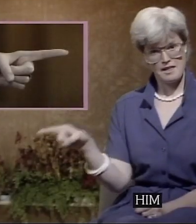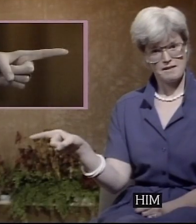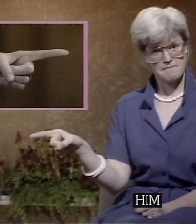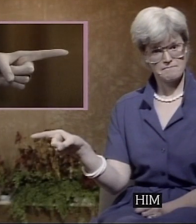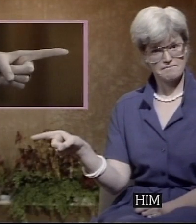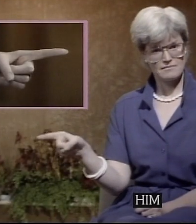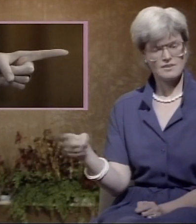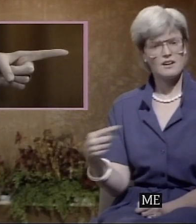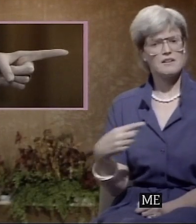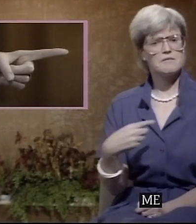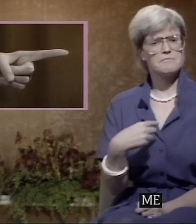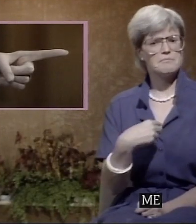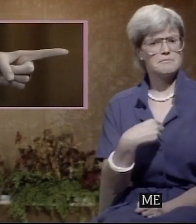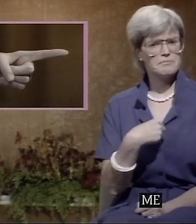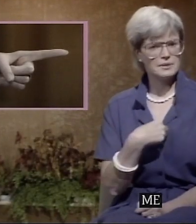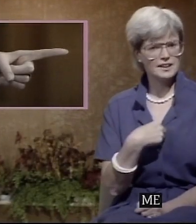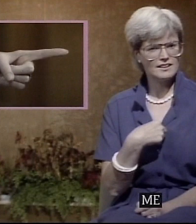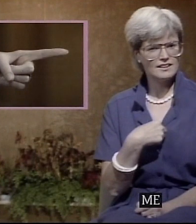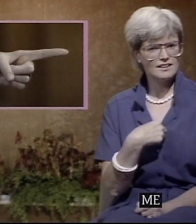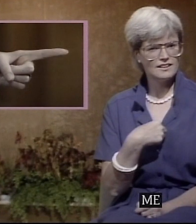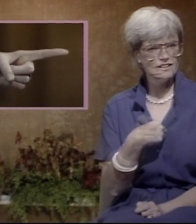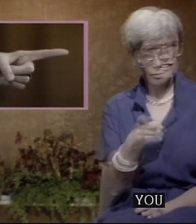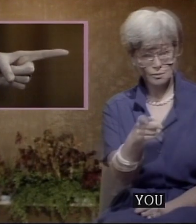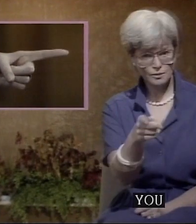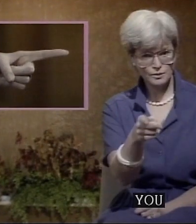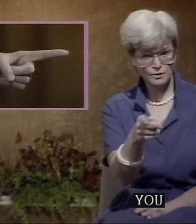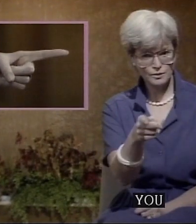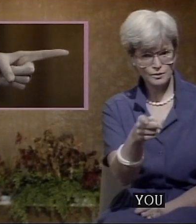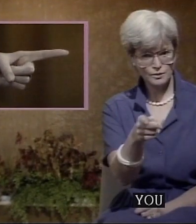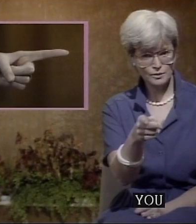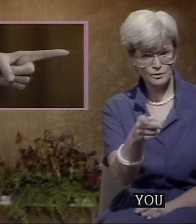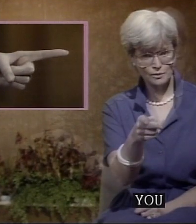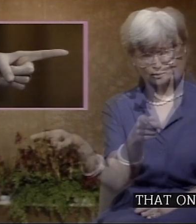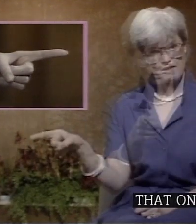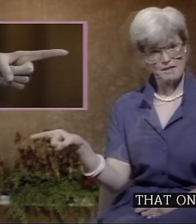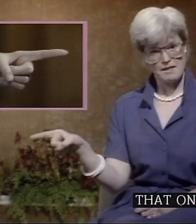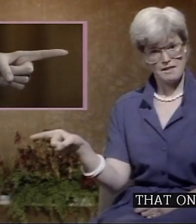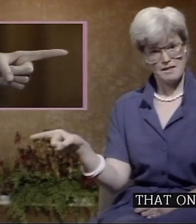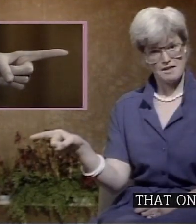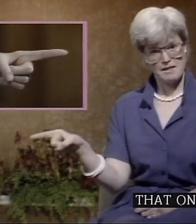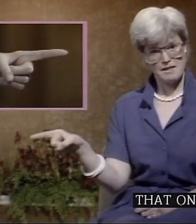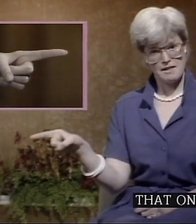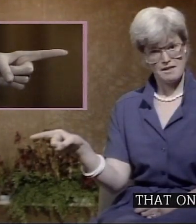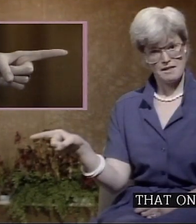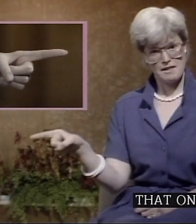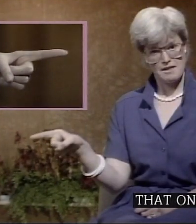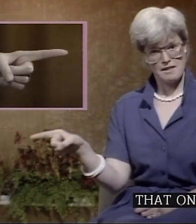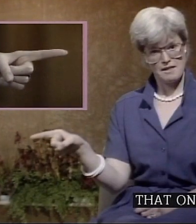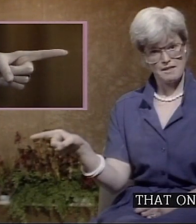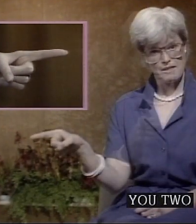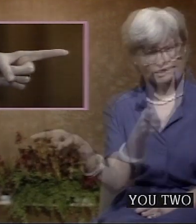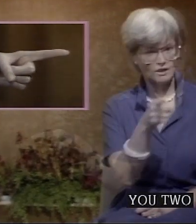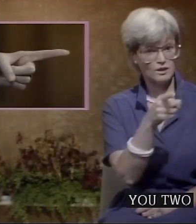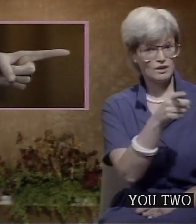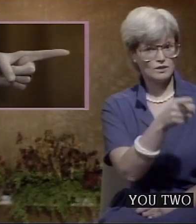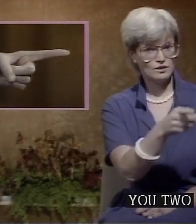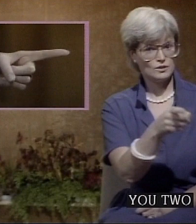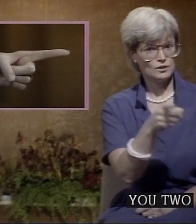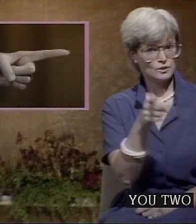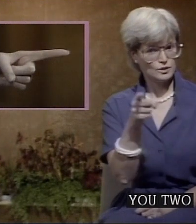meaning. Him, me, you, that one, you too,